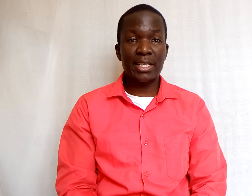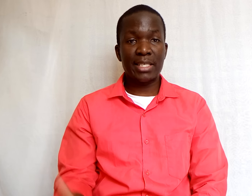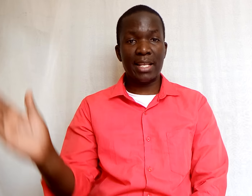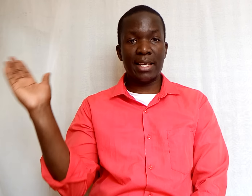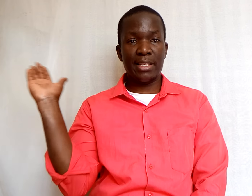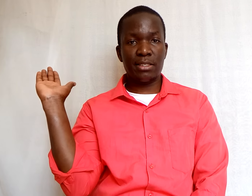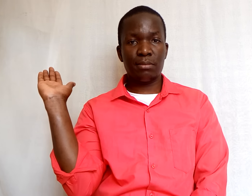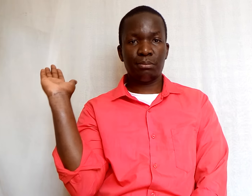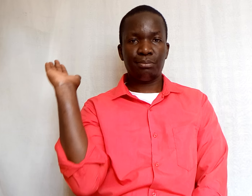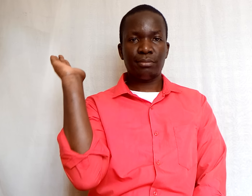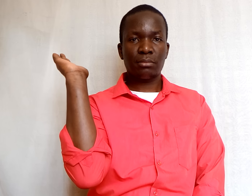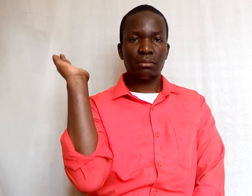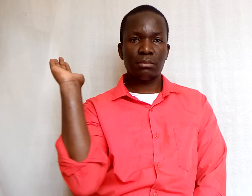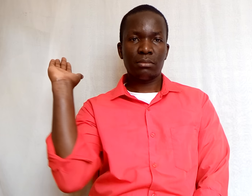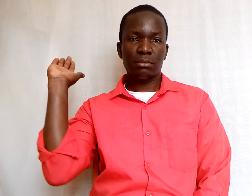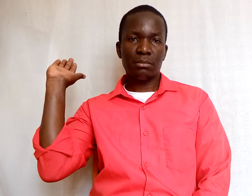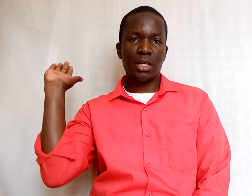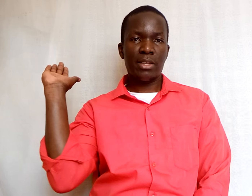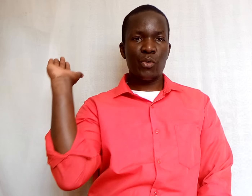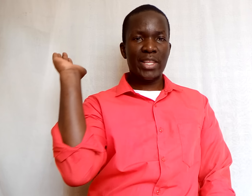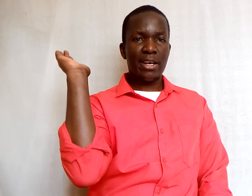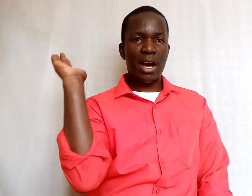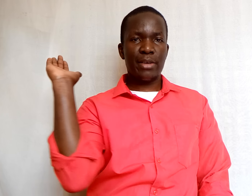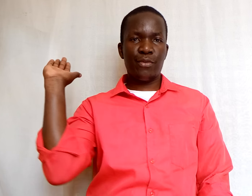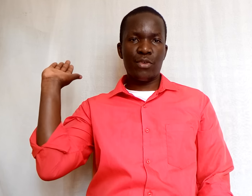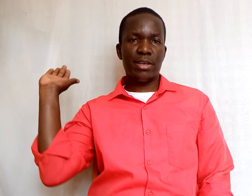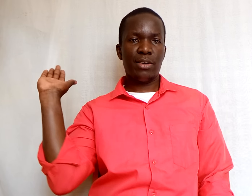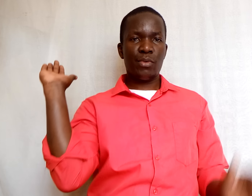signed like this. The way they carry food when